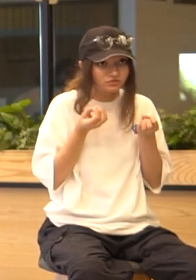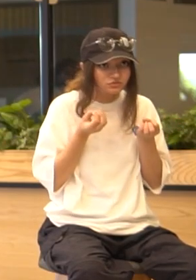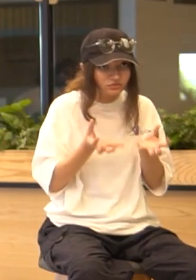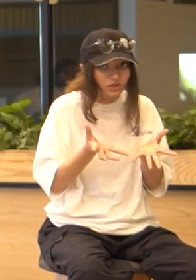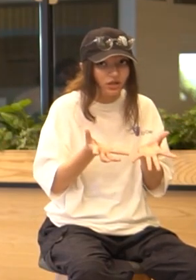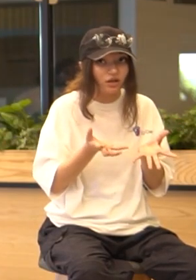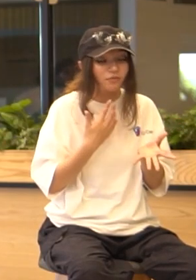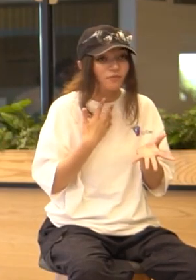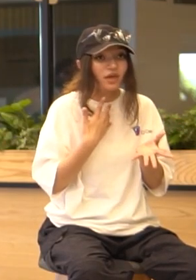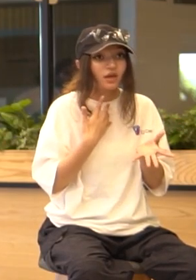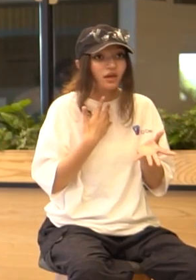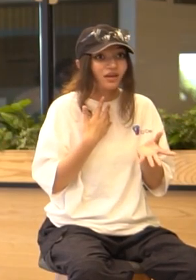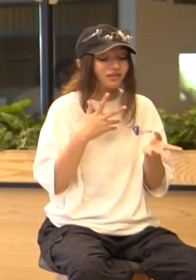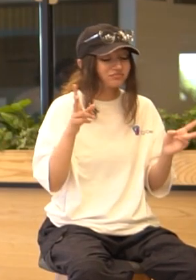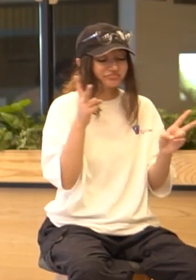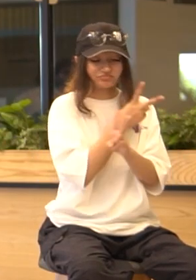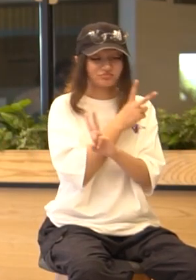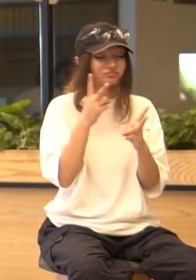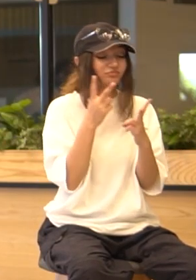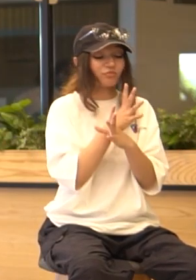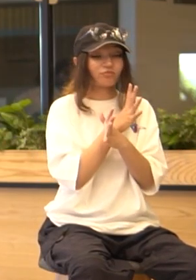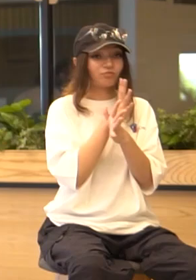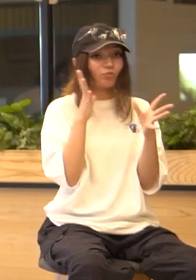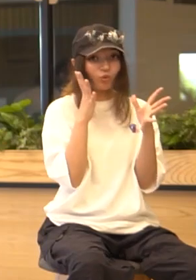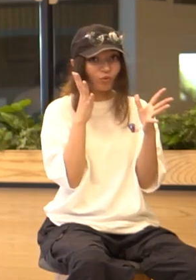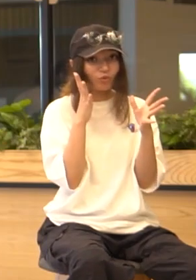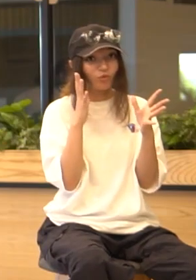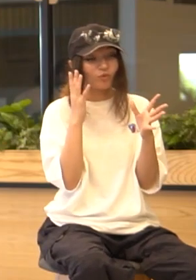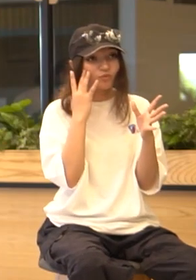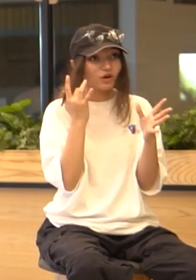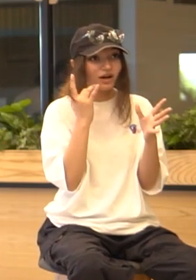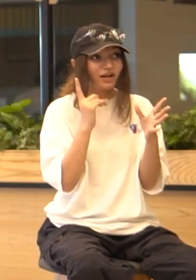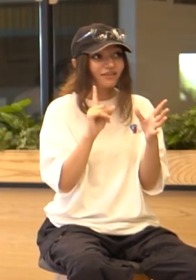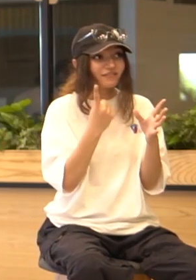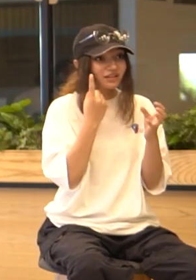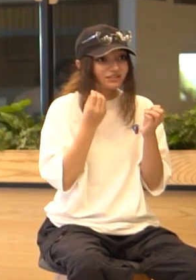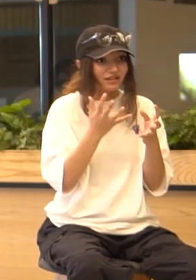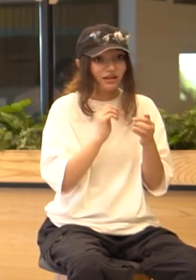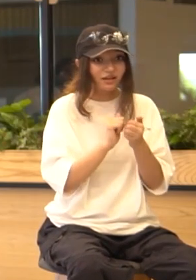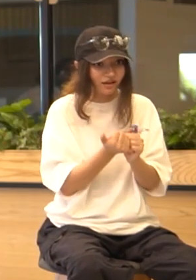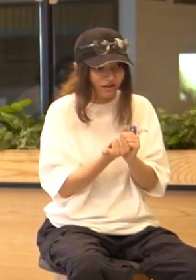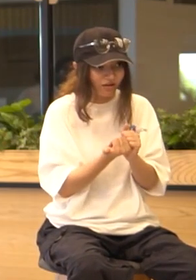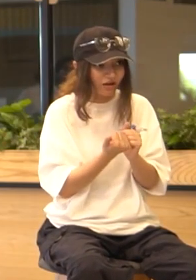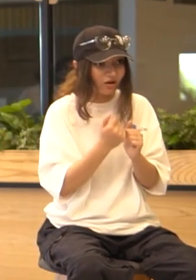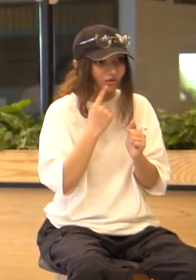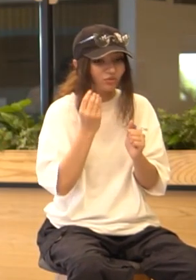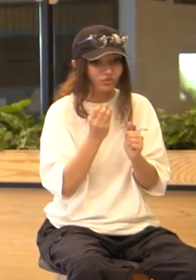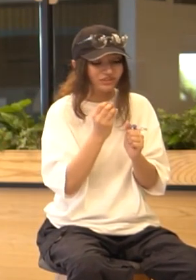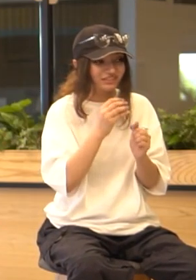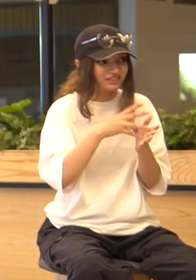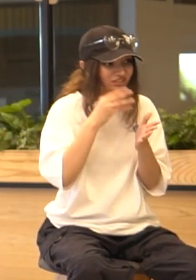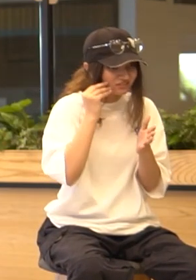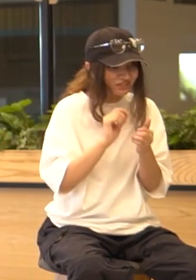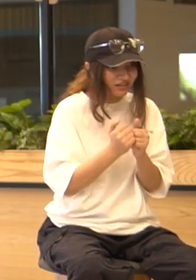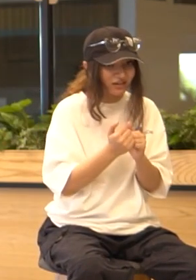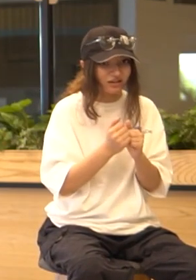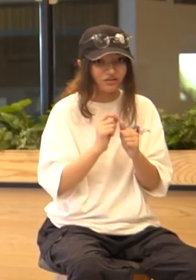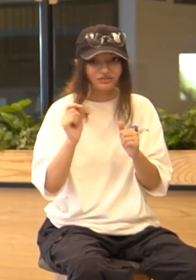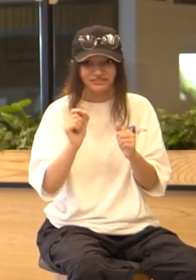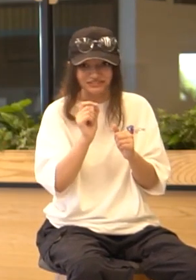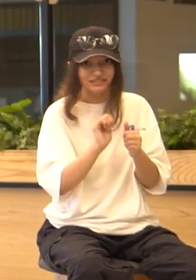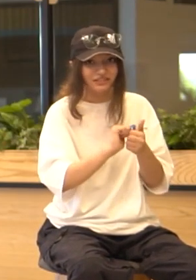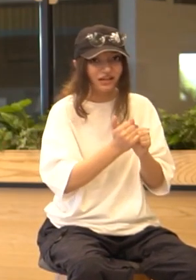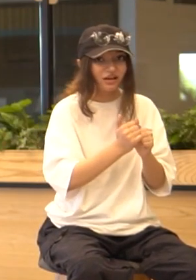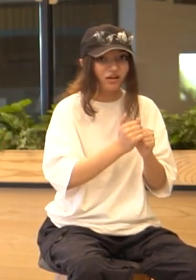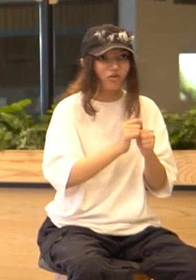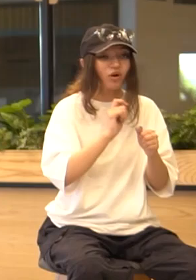just absolute chaos. Like, I did not know where to begin and how to like organize